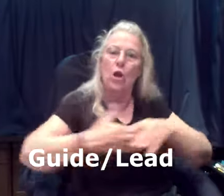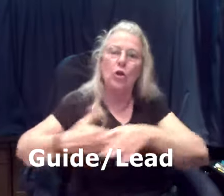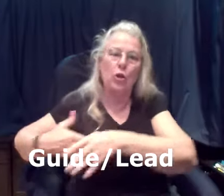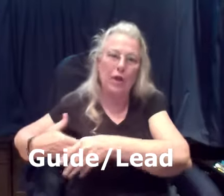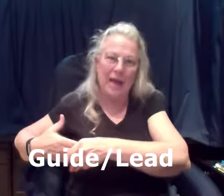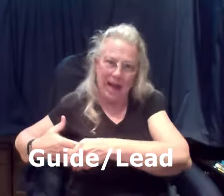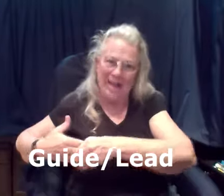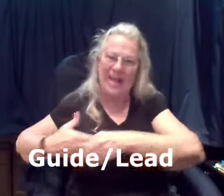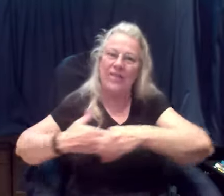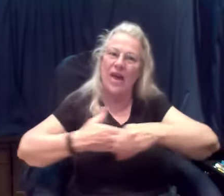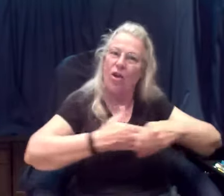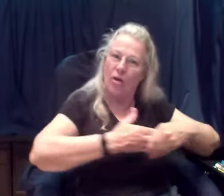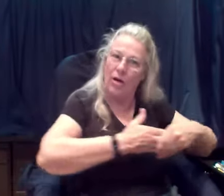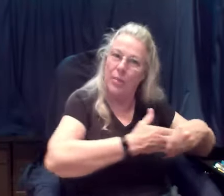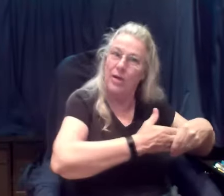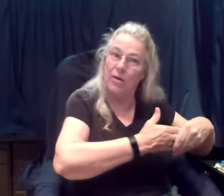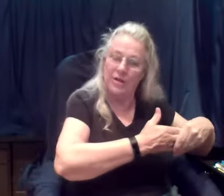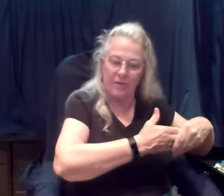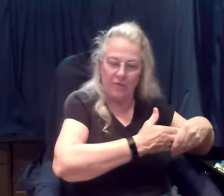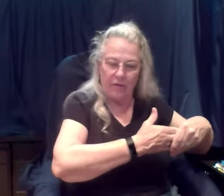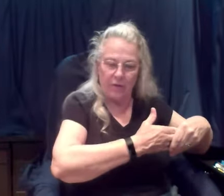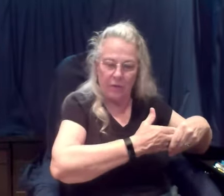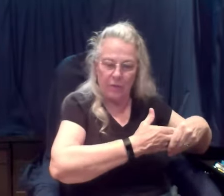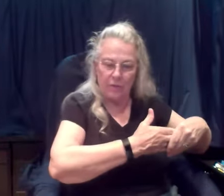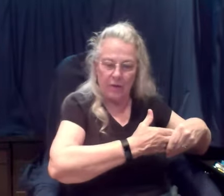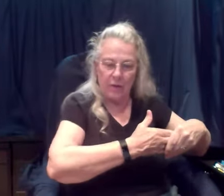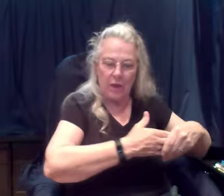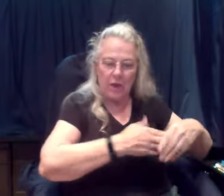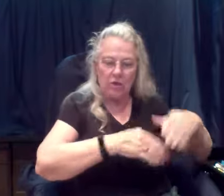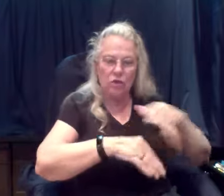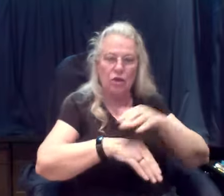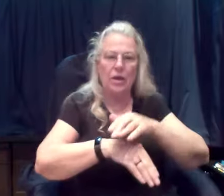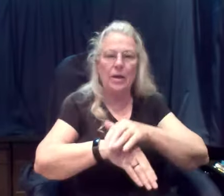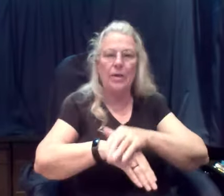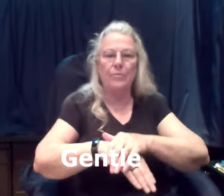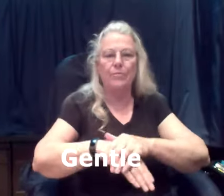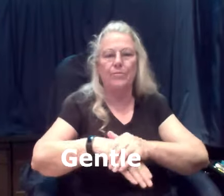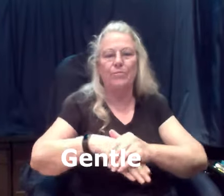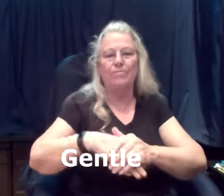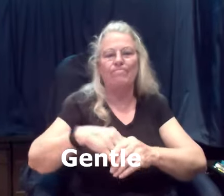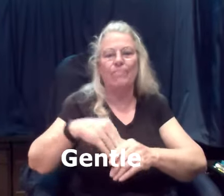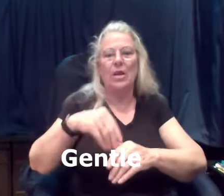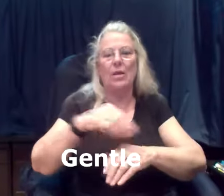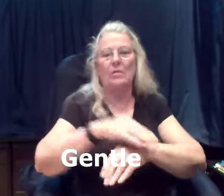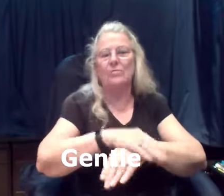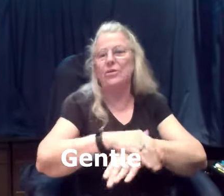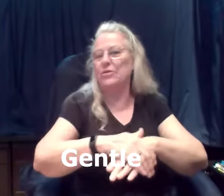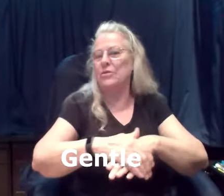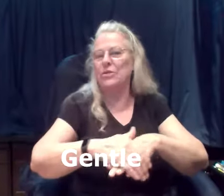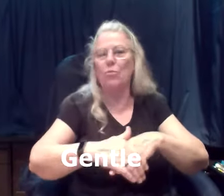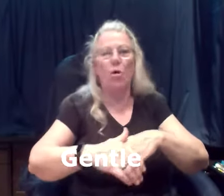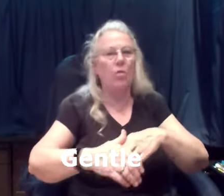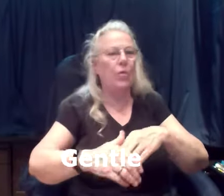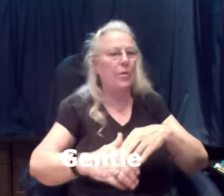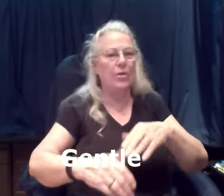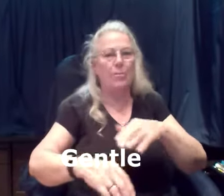You're guiding that arm across in front of you. Gently, just a small rub on the back